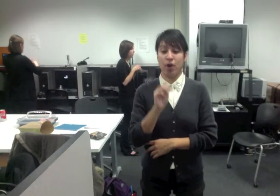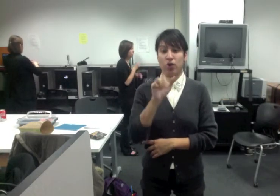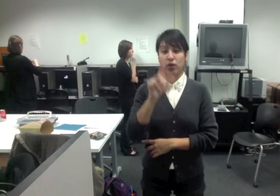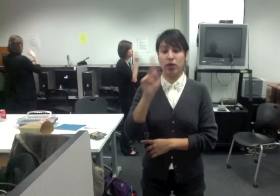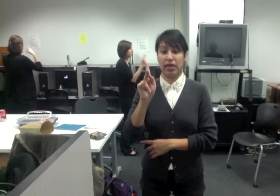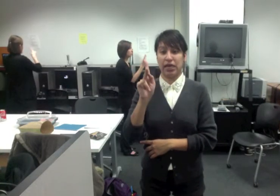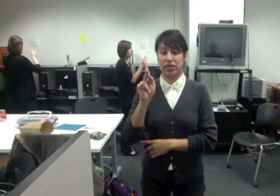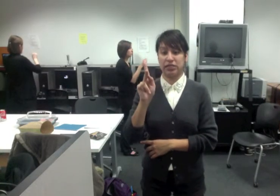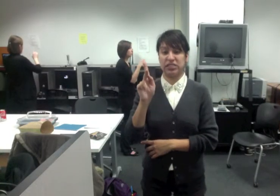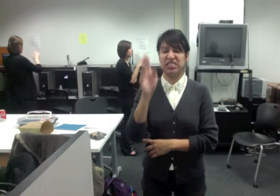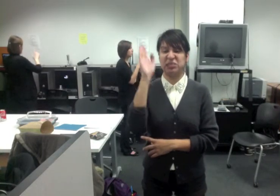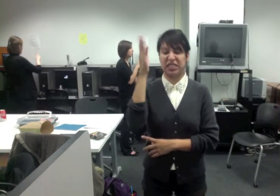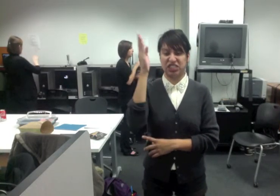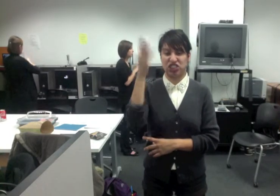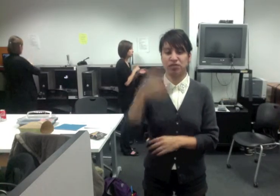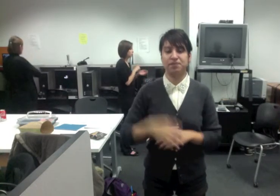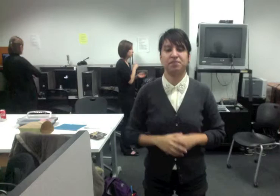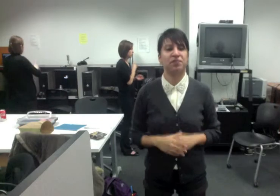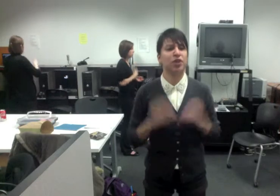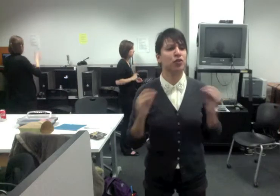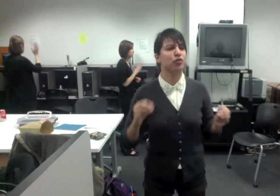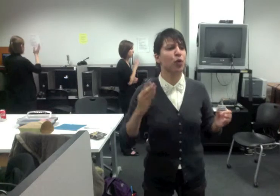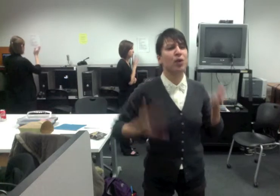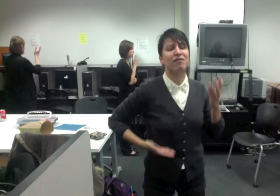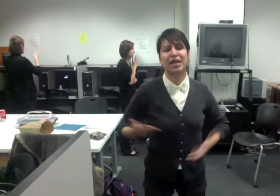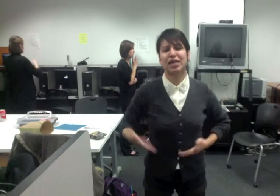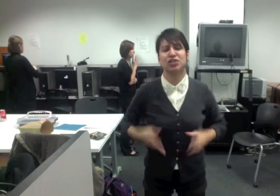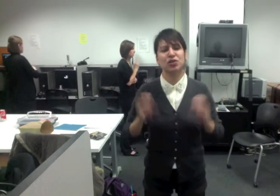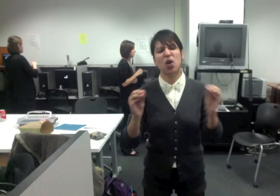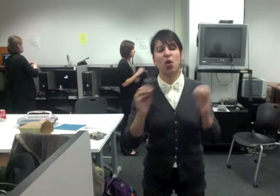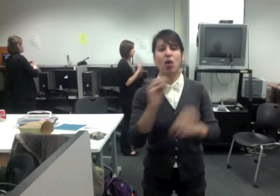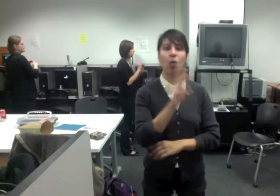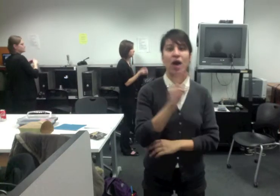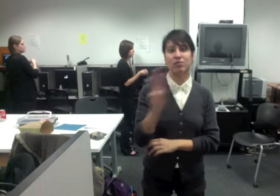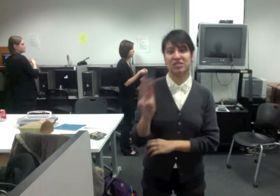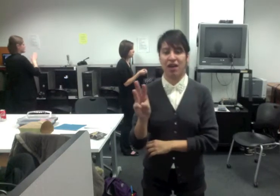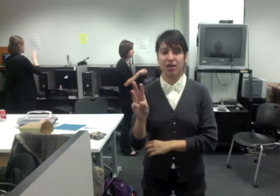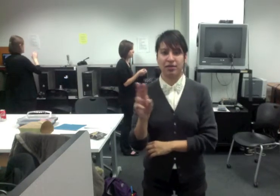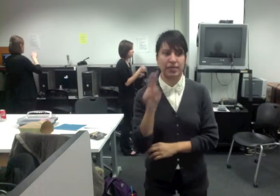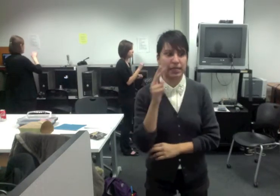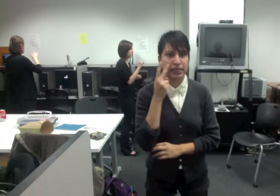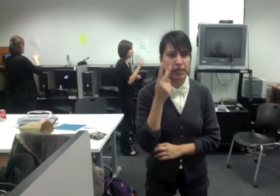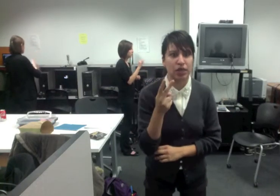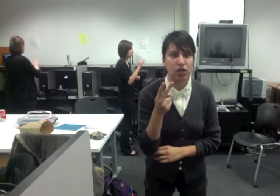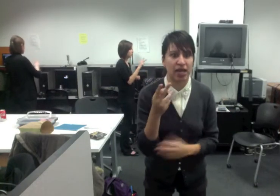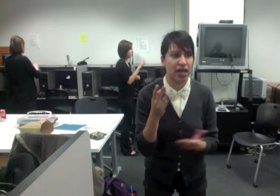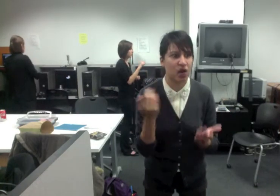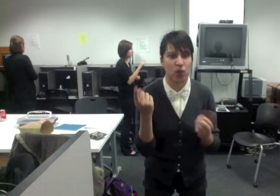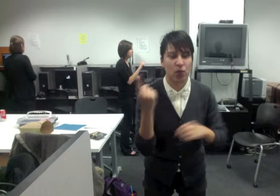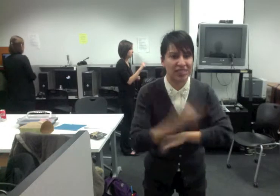invitations, and there was no website to check the date. How do you do that? Well, Dr. King wasn't